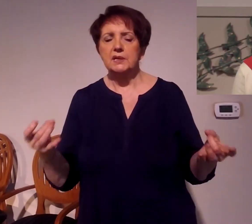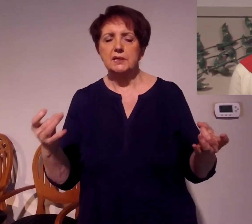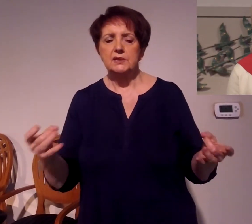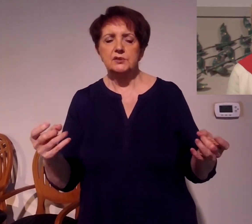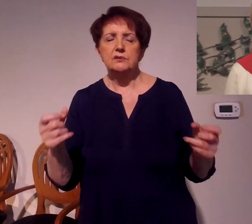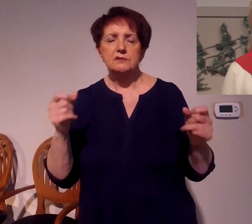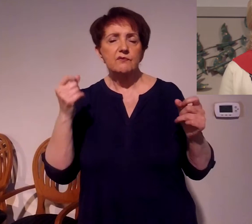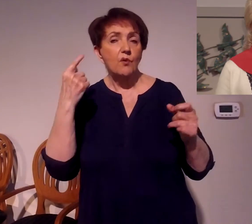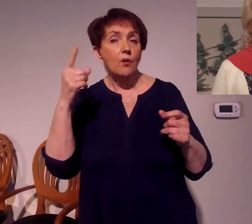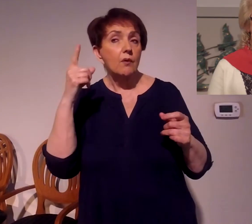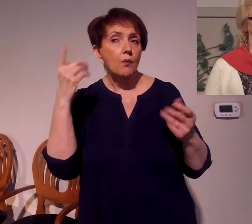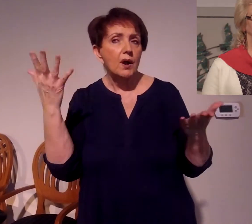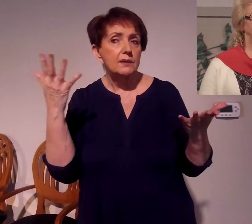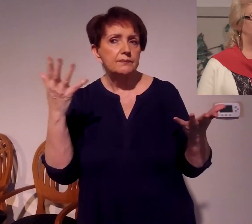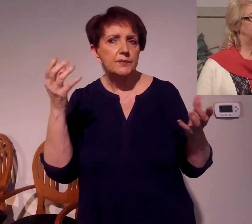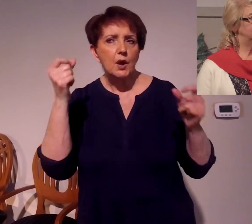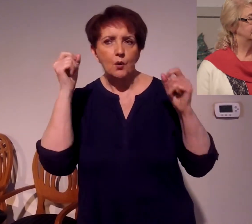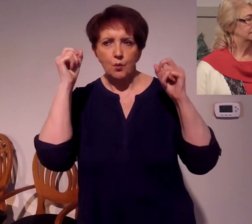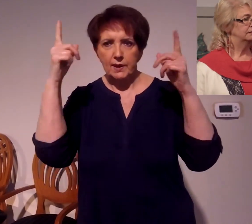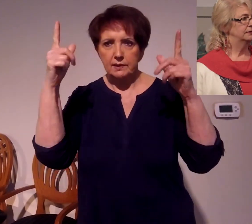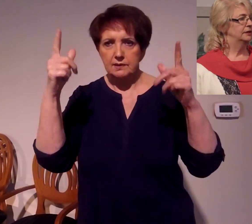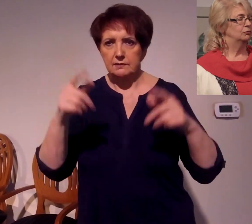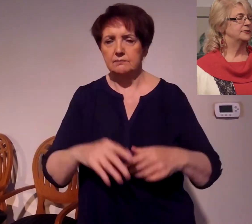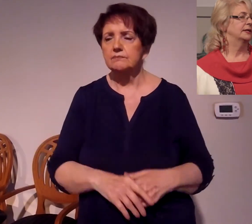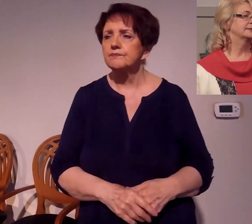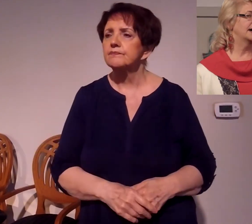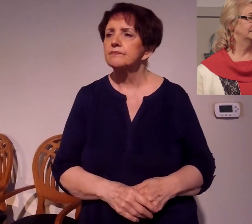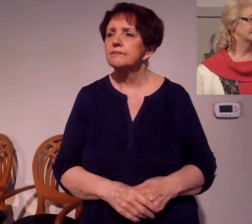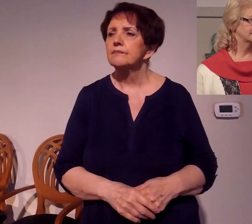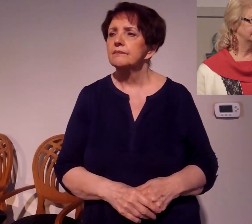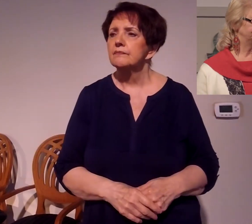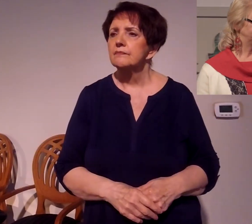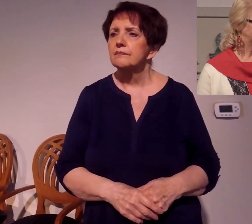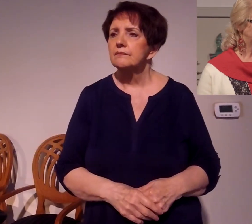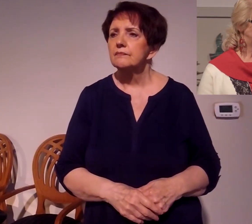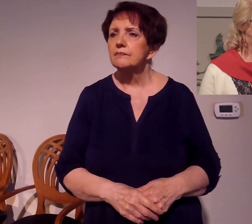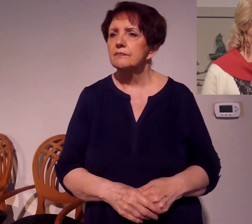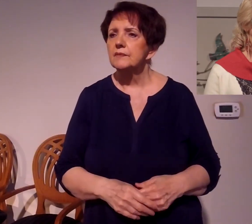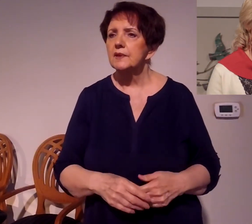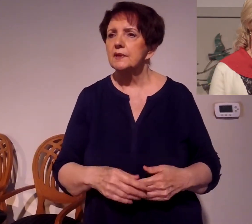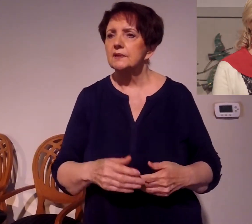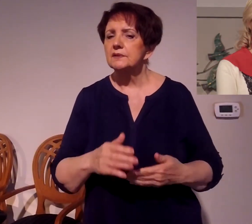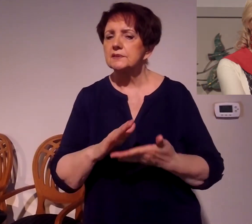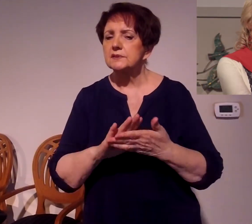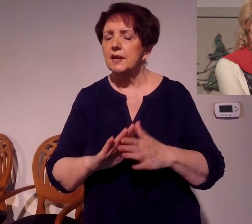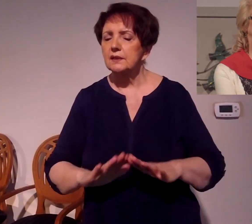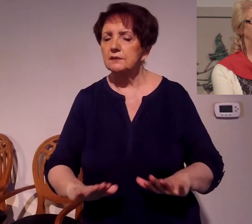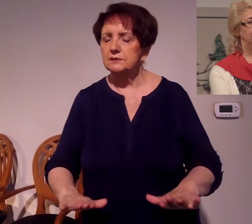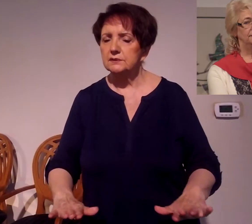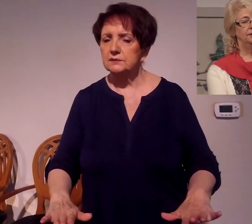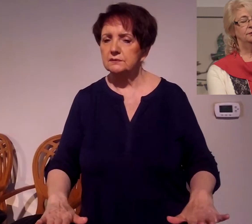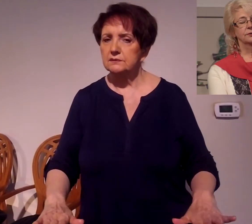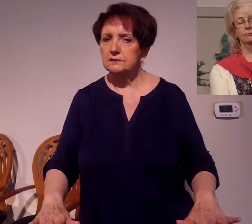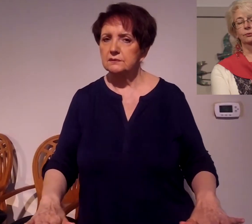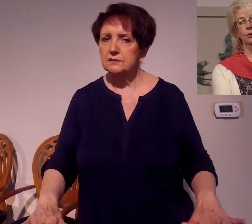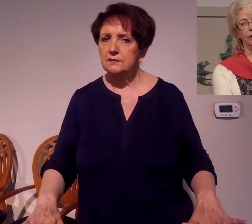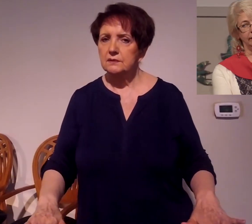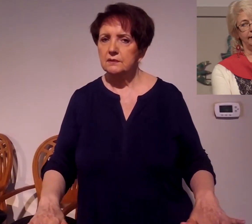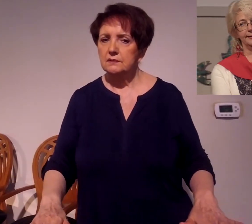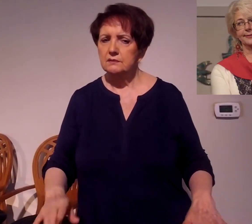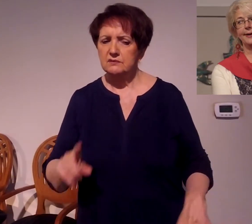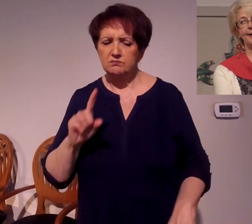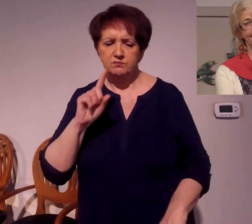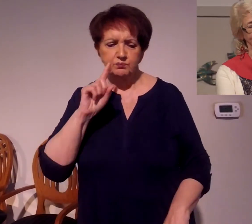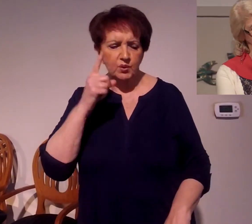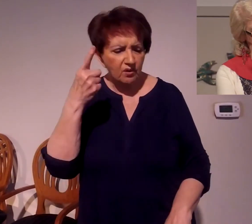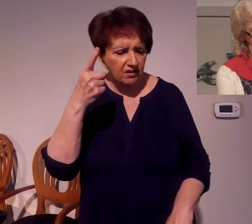awakening. And then we sat in silence. And it was boring